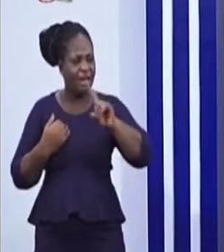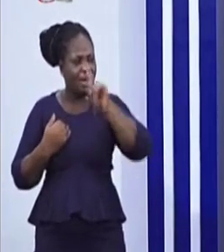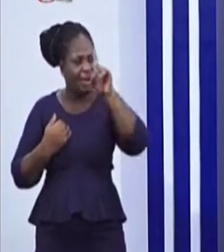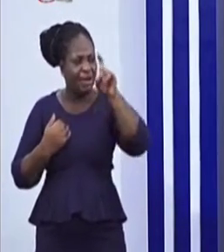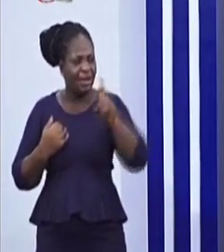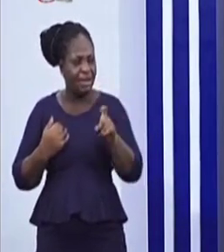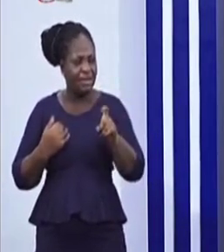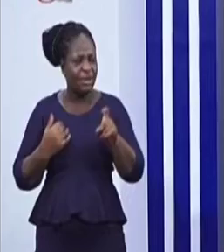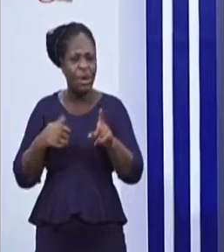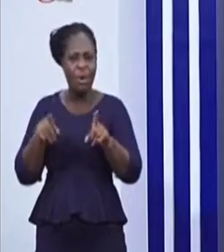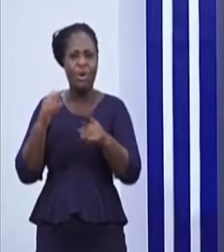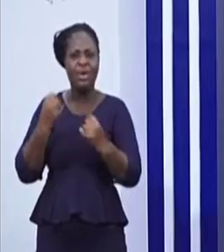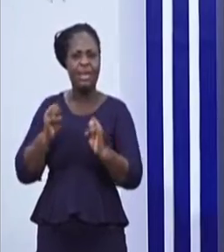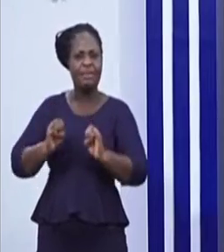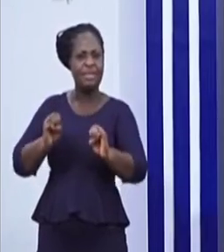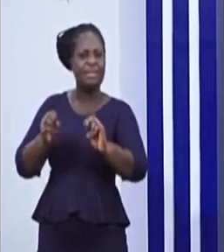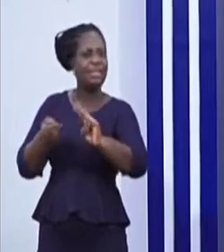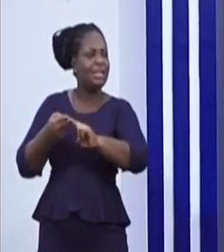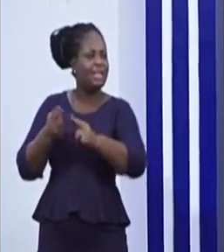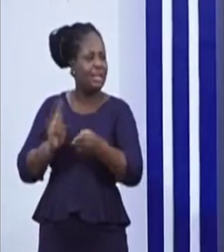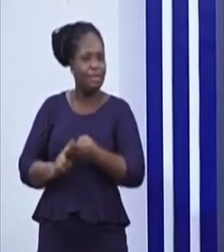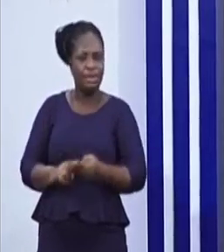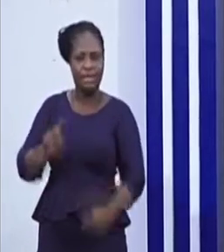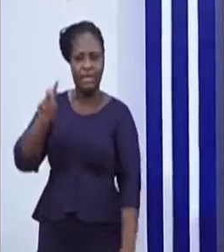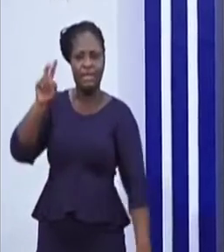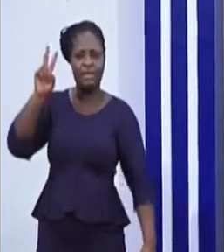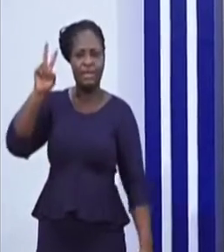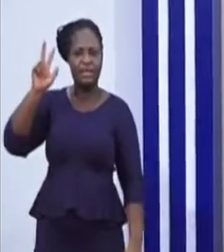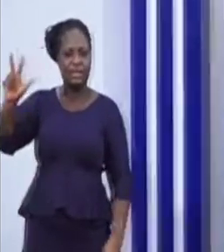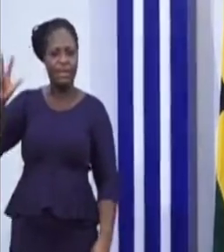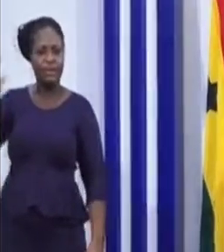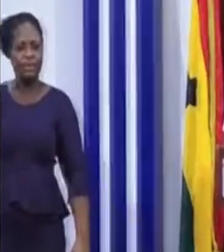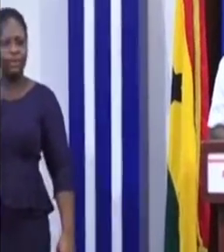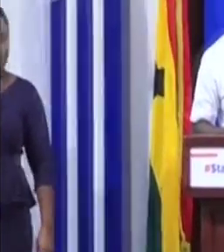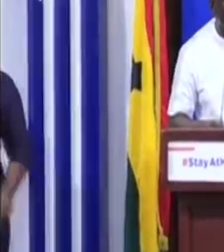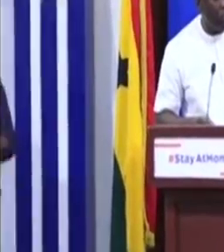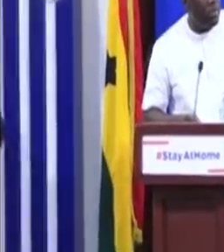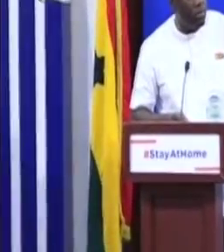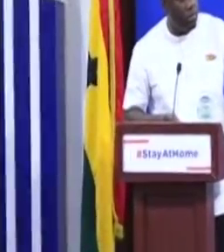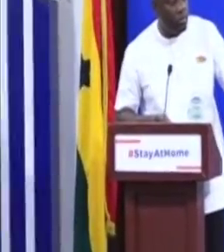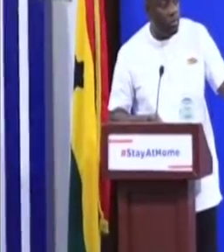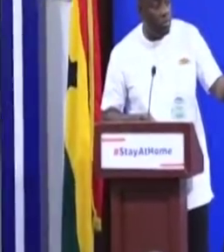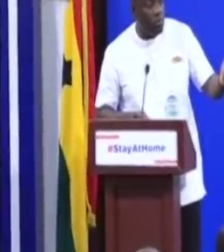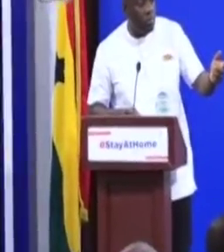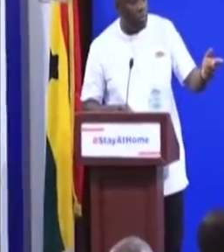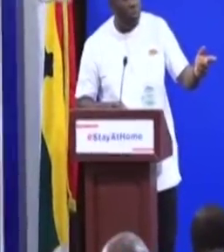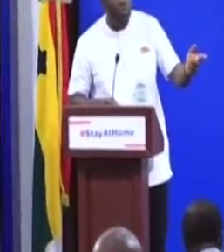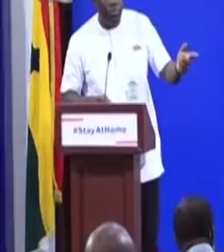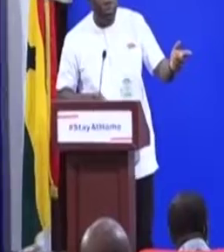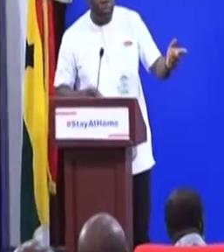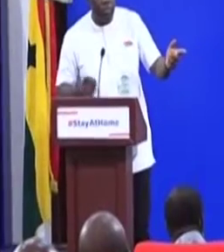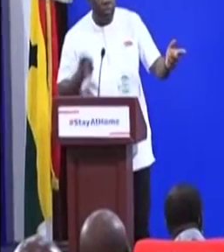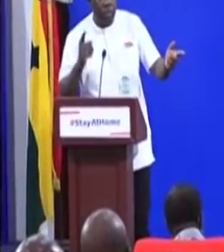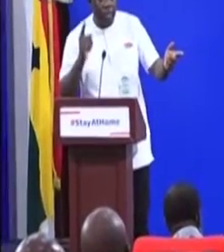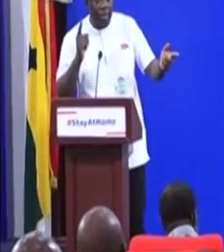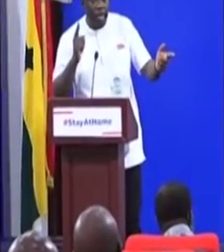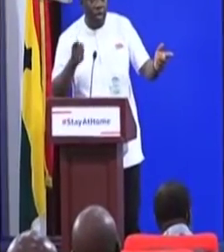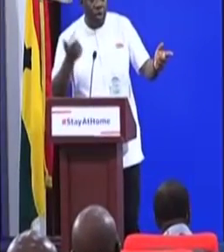on the emergency numbers 112 and then 31. I think Dr. Zakaria is here. He can tell us what arrangements